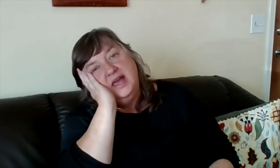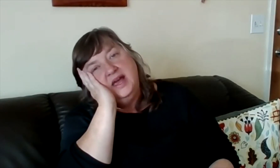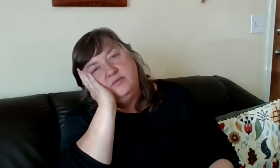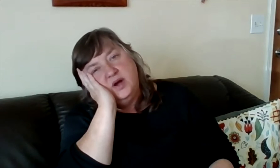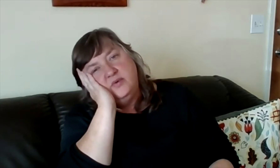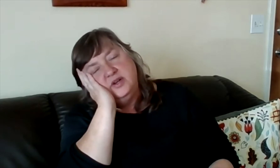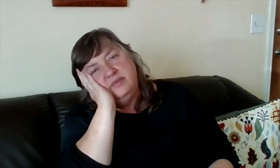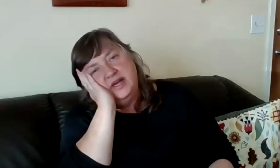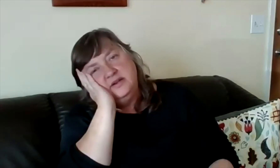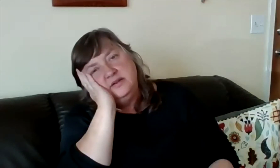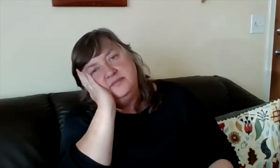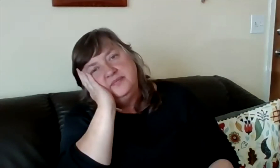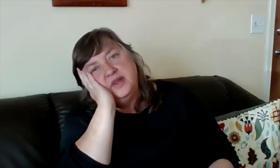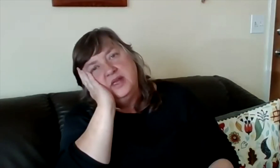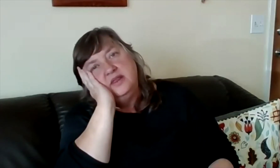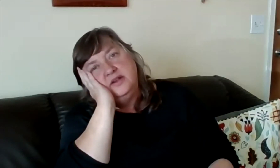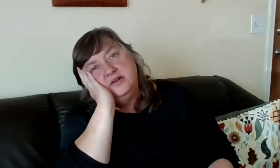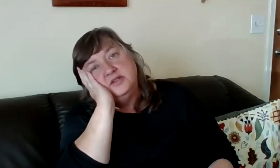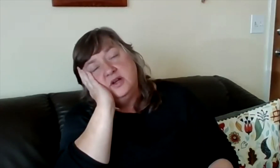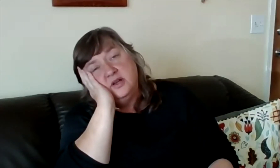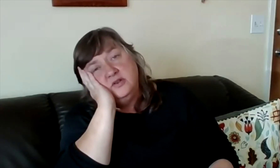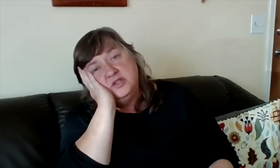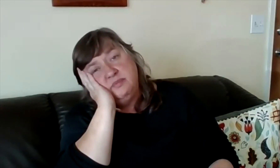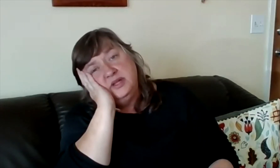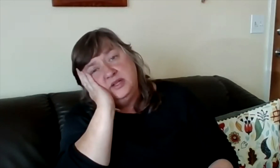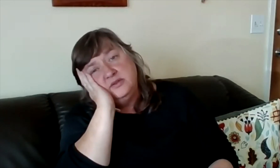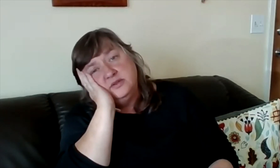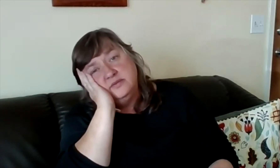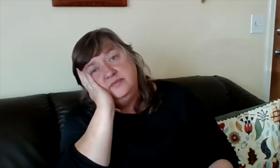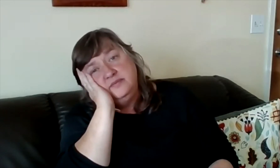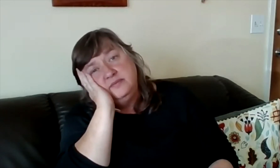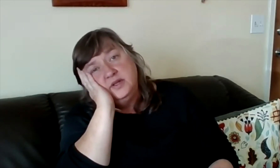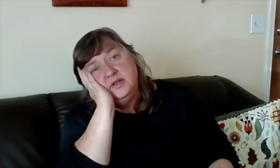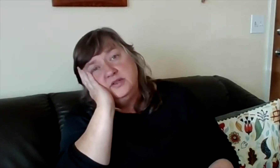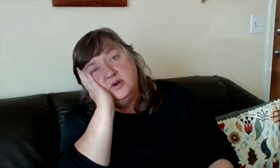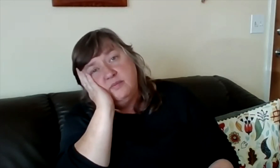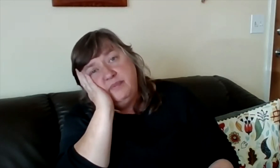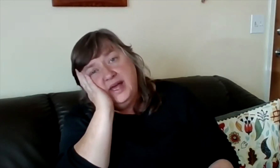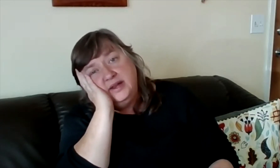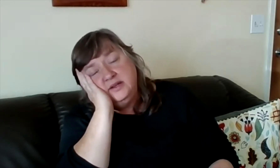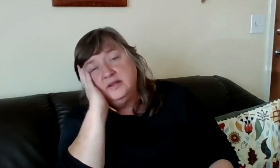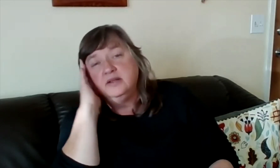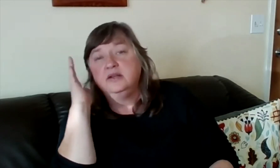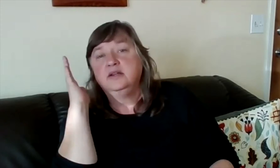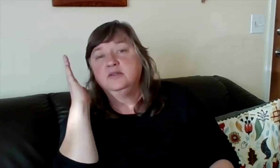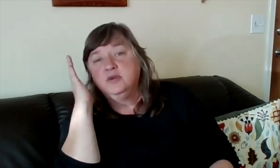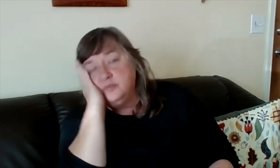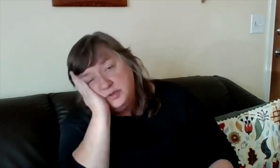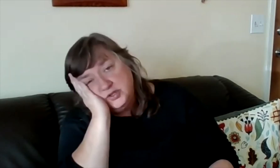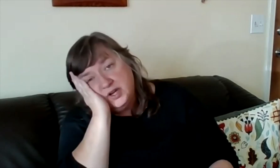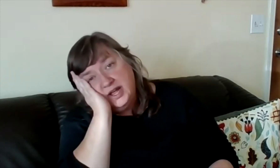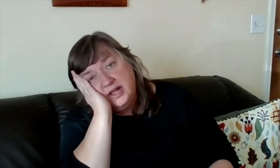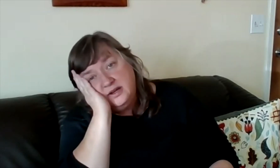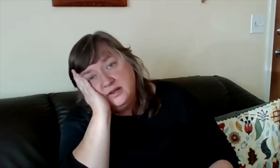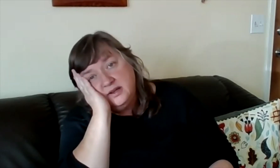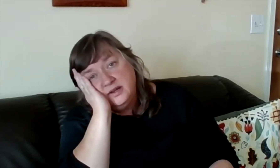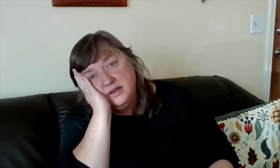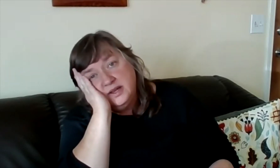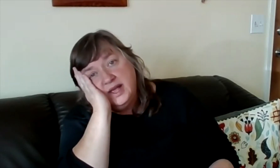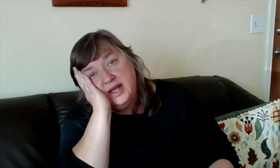And while we're in bed, there's usually pillows. So a bed is where you put your head and